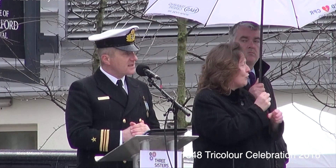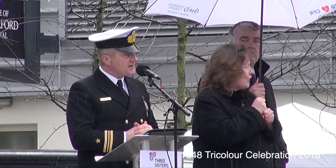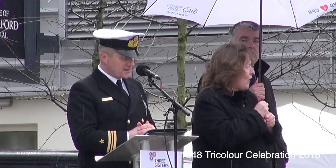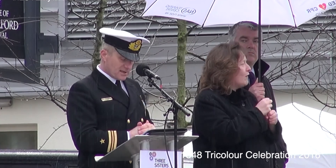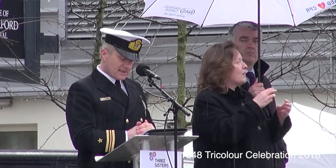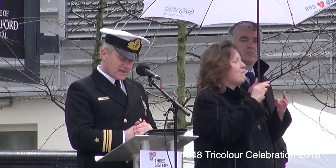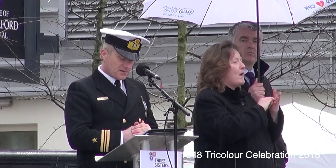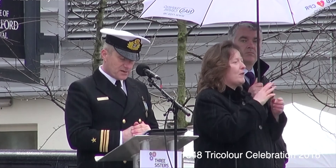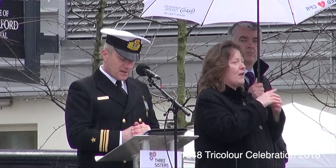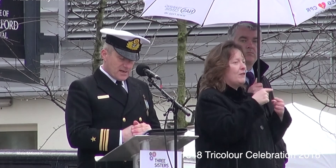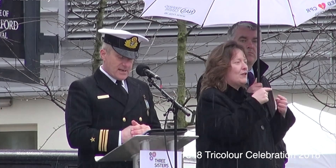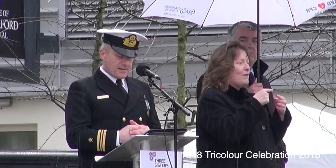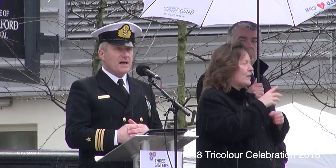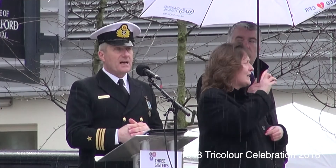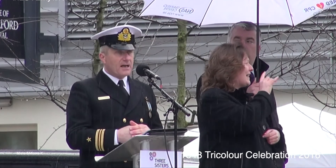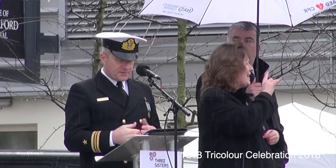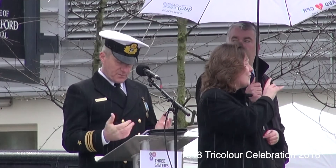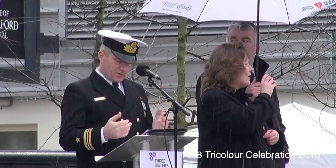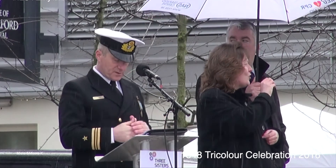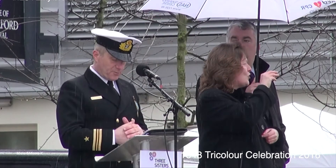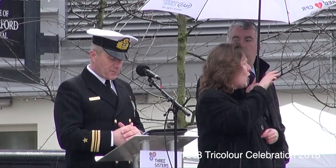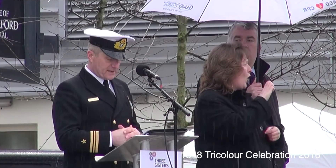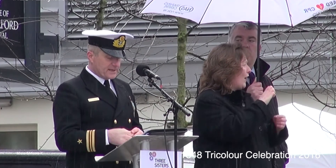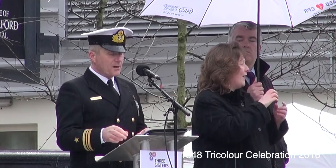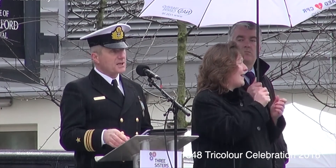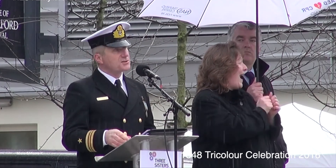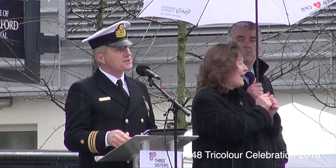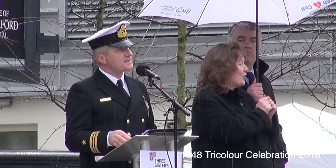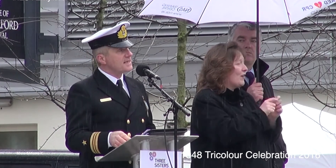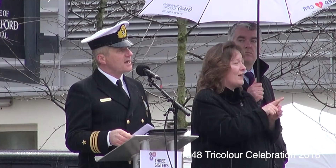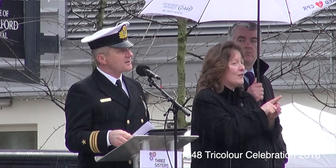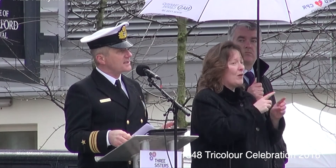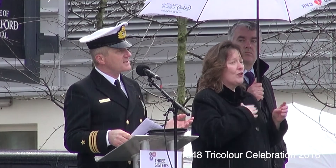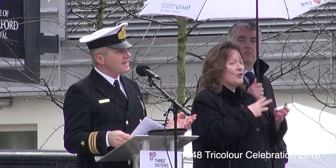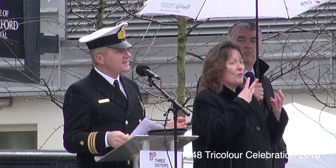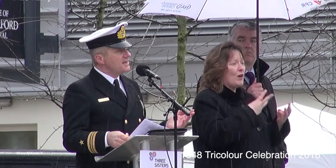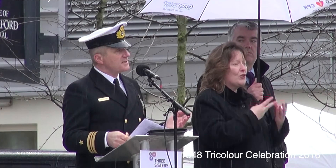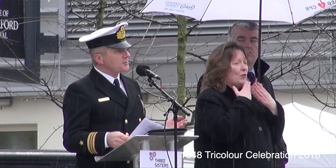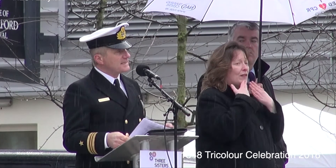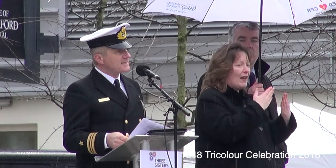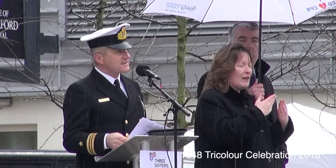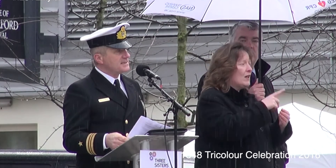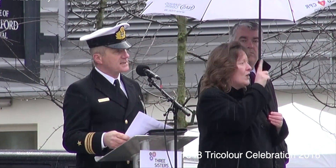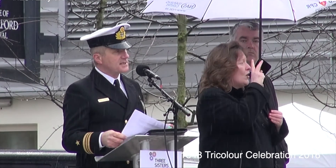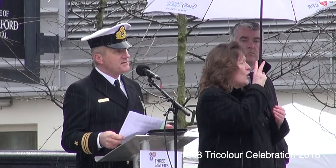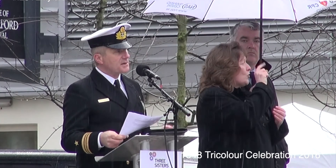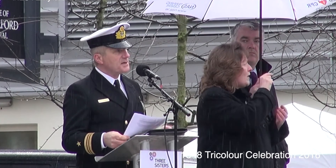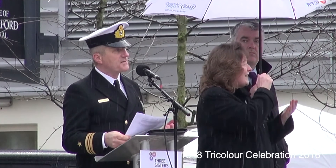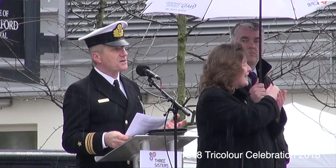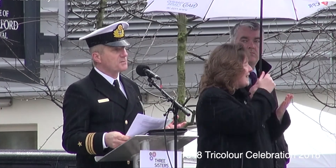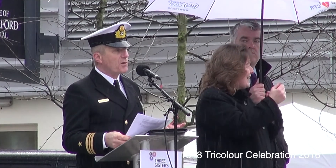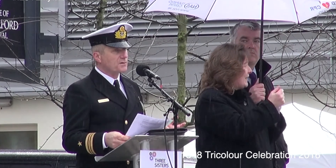Forces, Kieran Dyle the actor, and most appropriately, I would like to thank the 2016